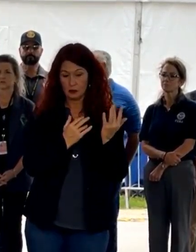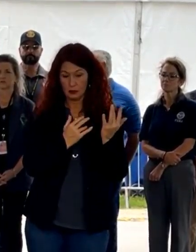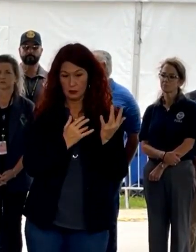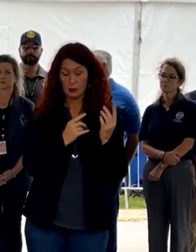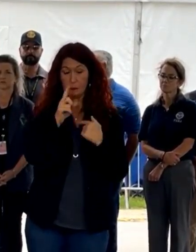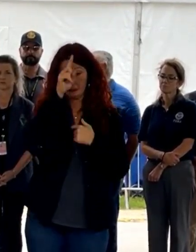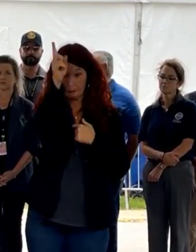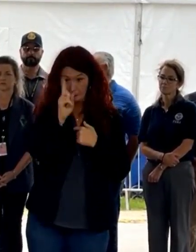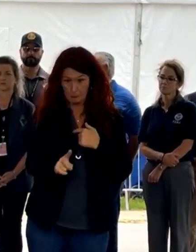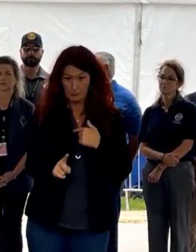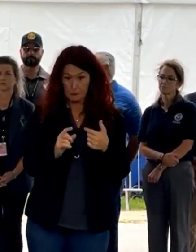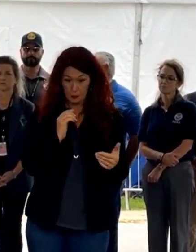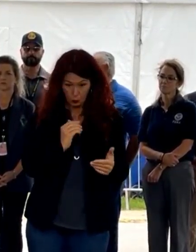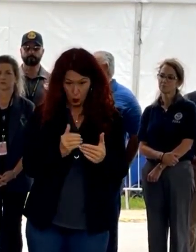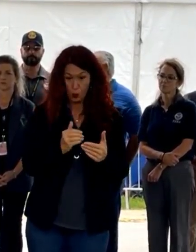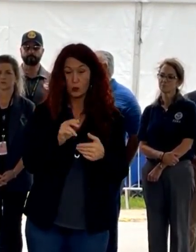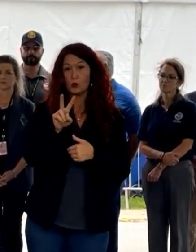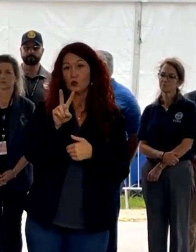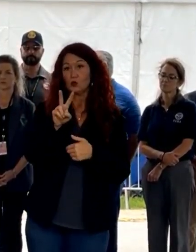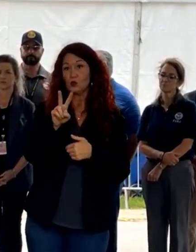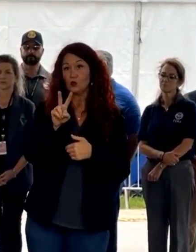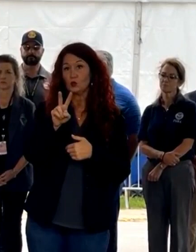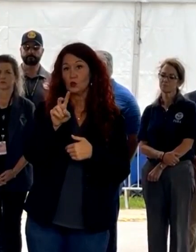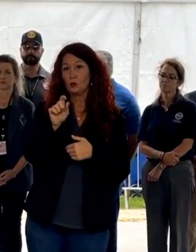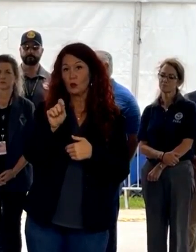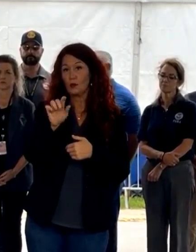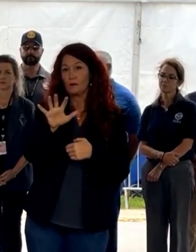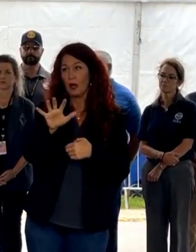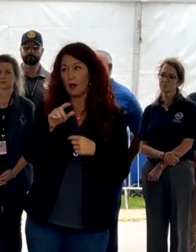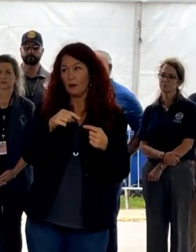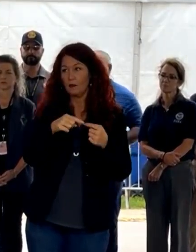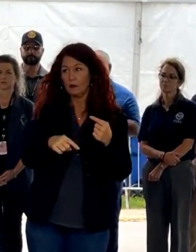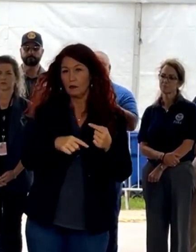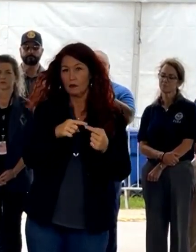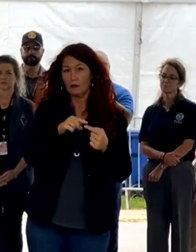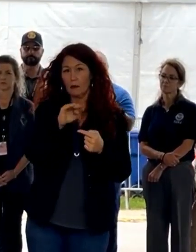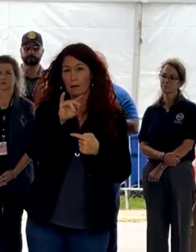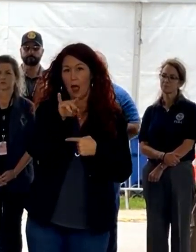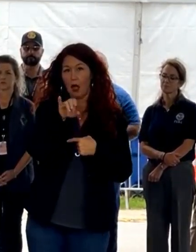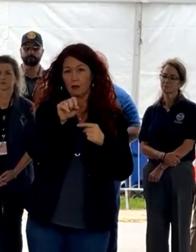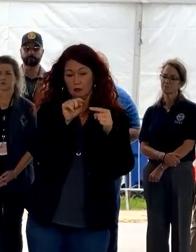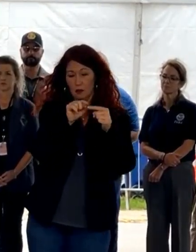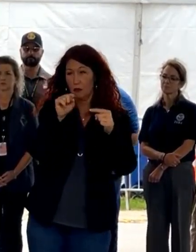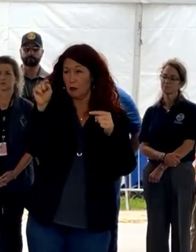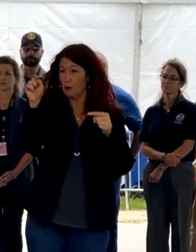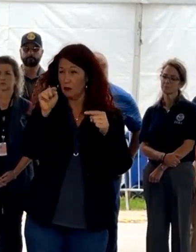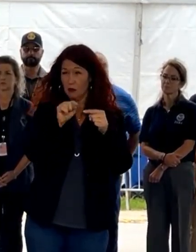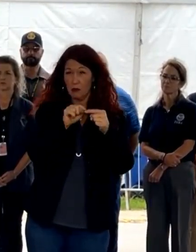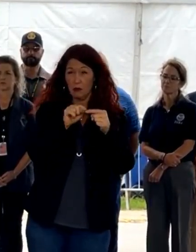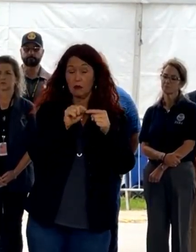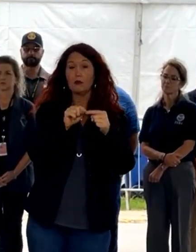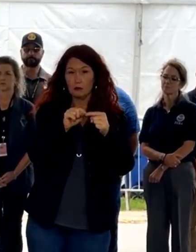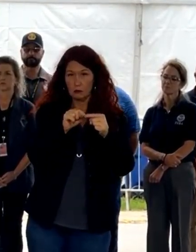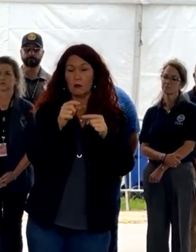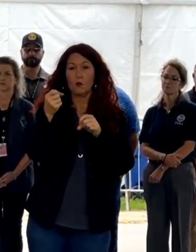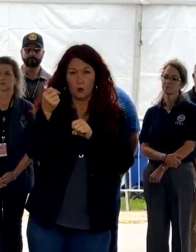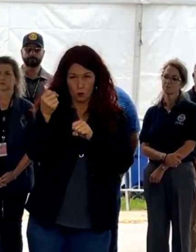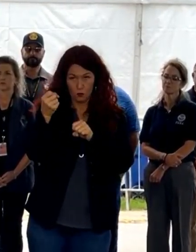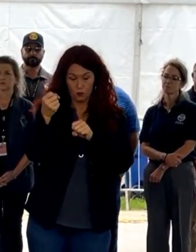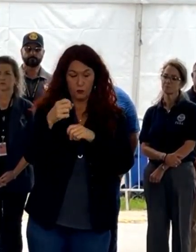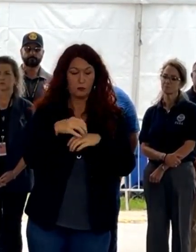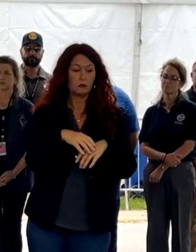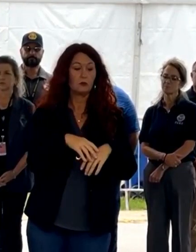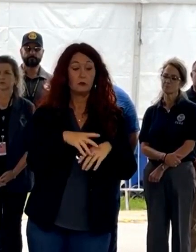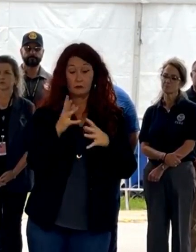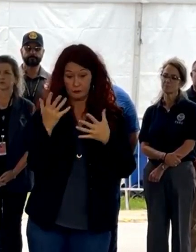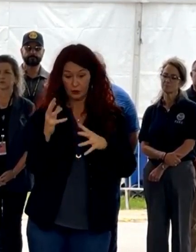a lightning strike within 2.5 miles of the site. Regarding the impacts of Tropical Storm Elsa, we do continue